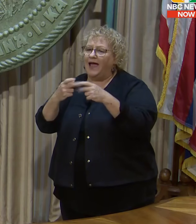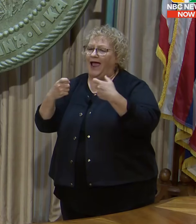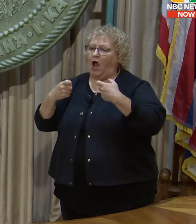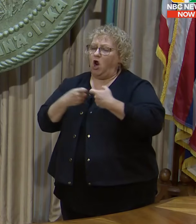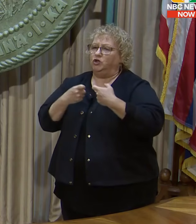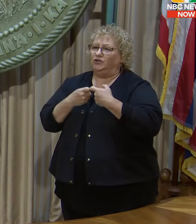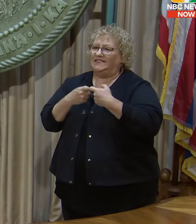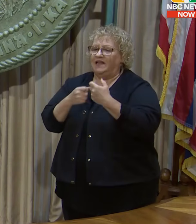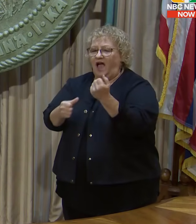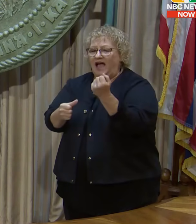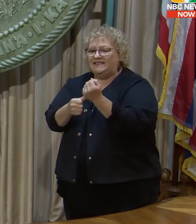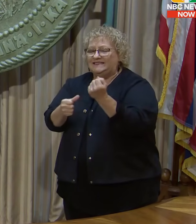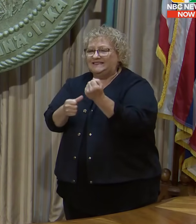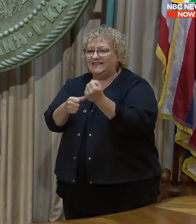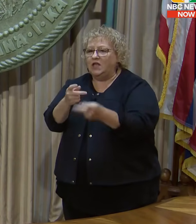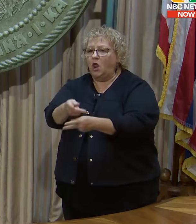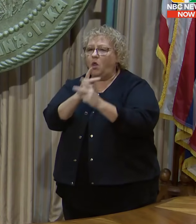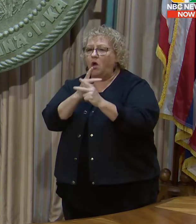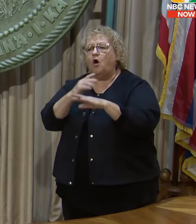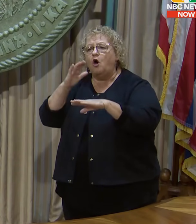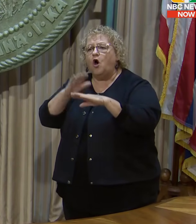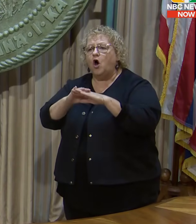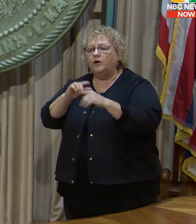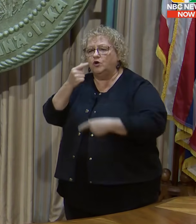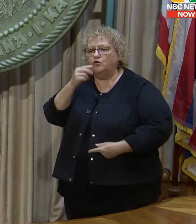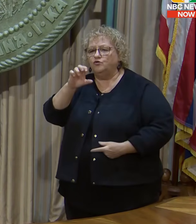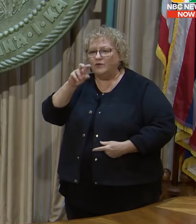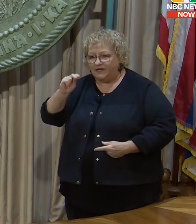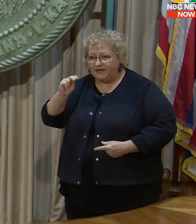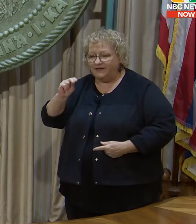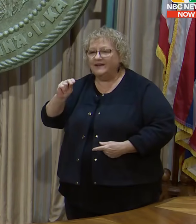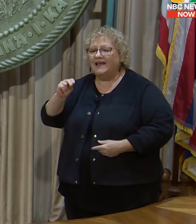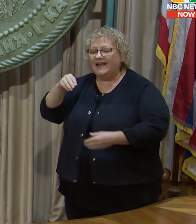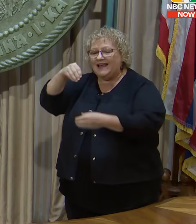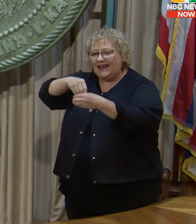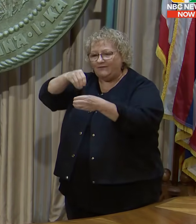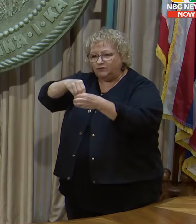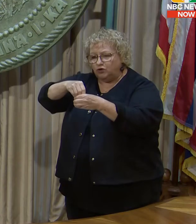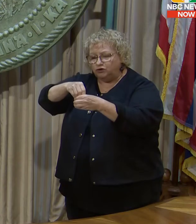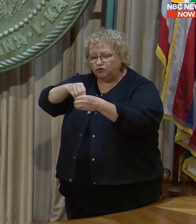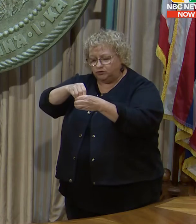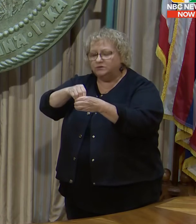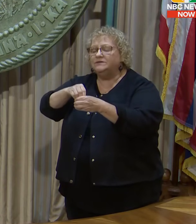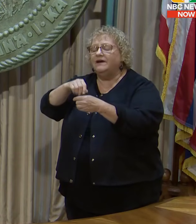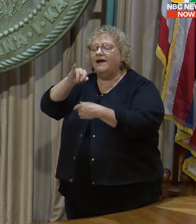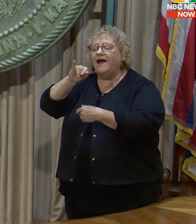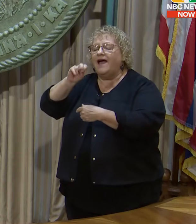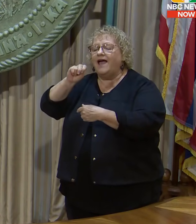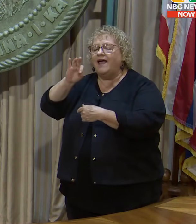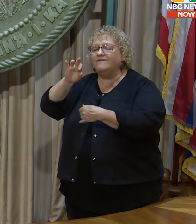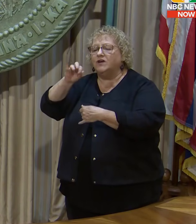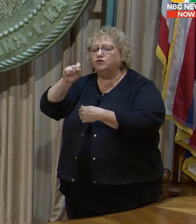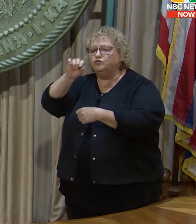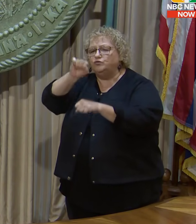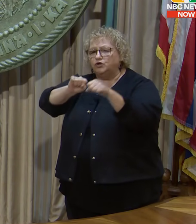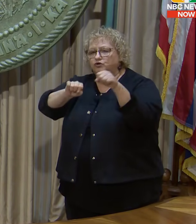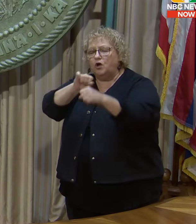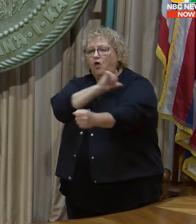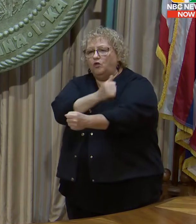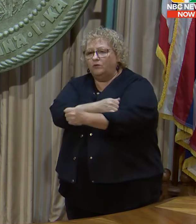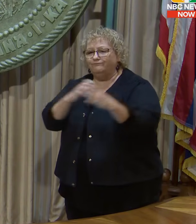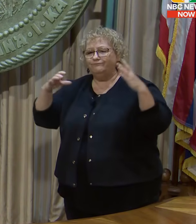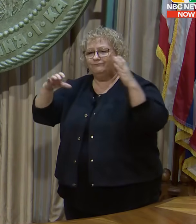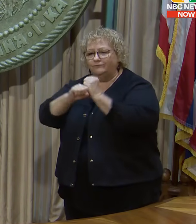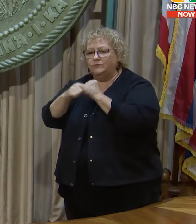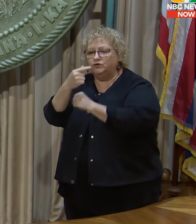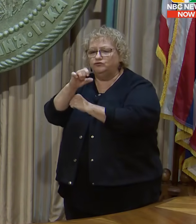loans through the Hawaii Green Infrastructure Authority, or GEMS. On the federal level, we have